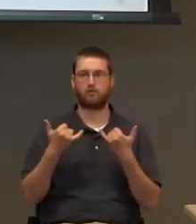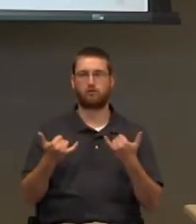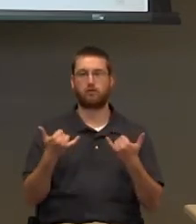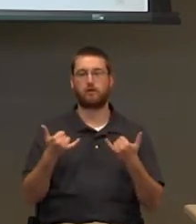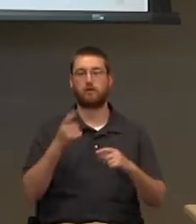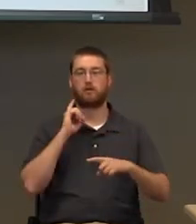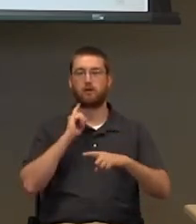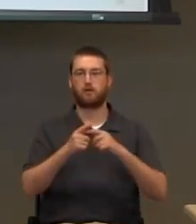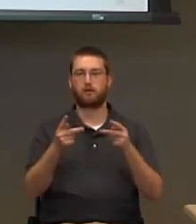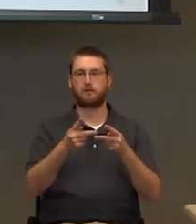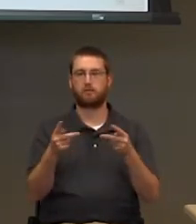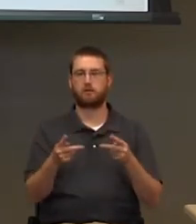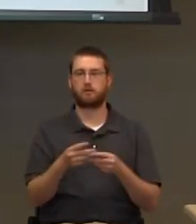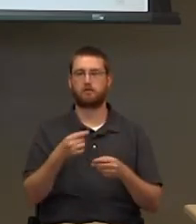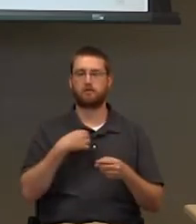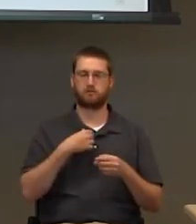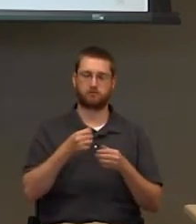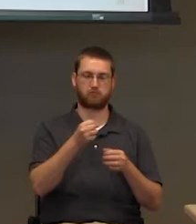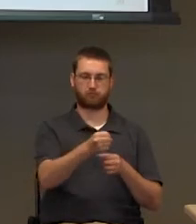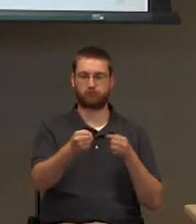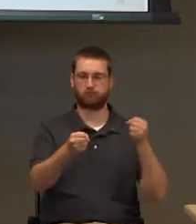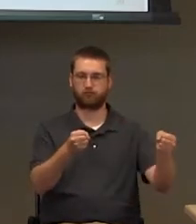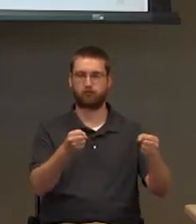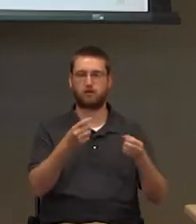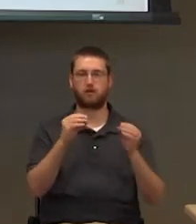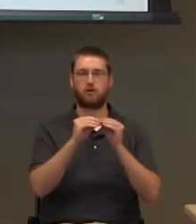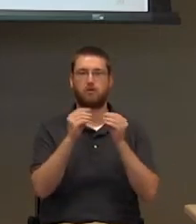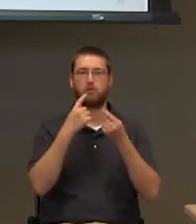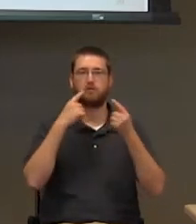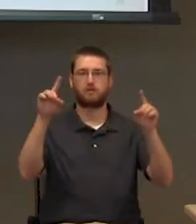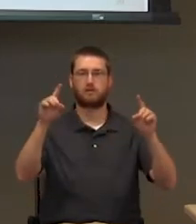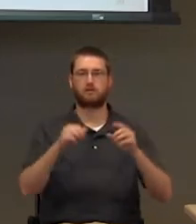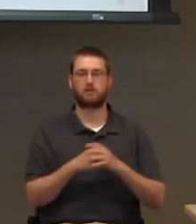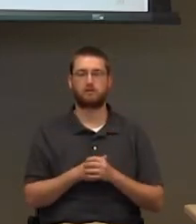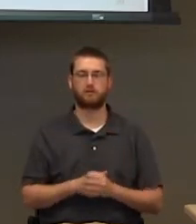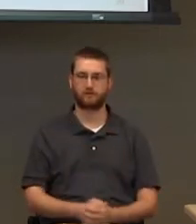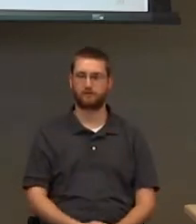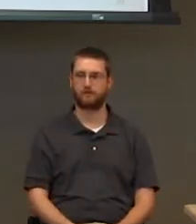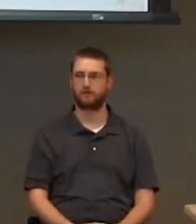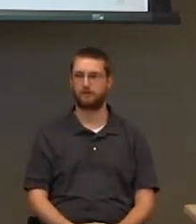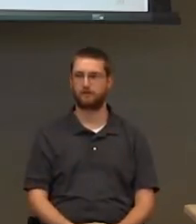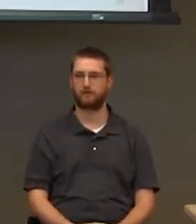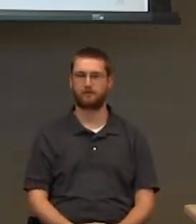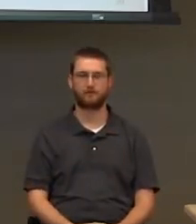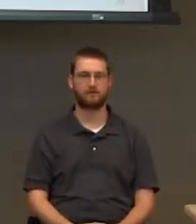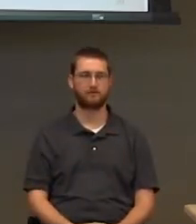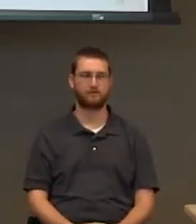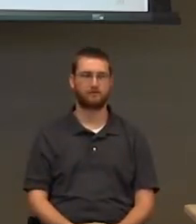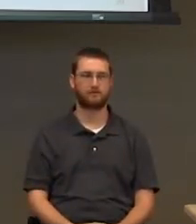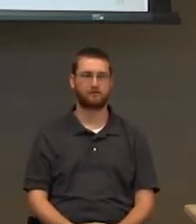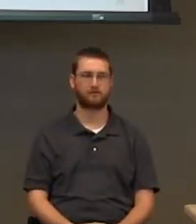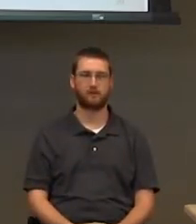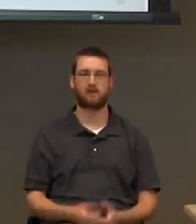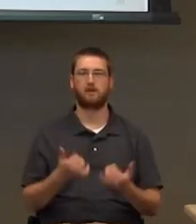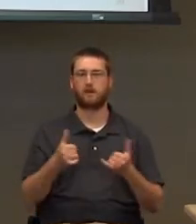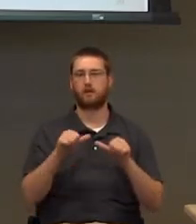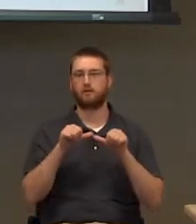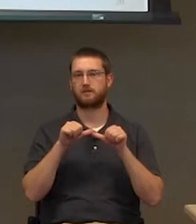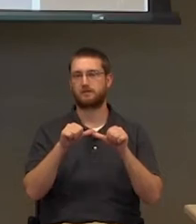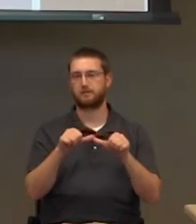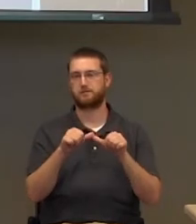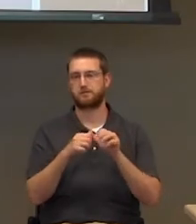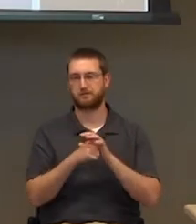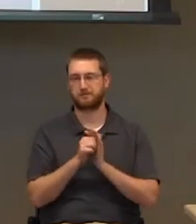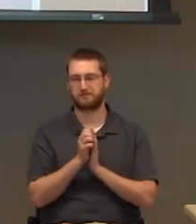and position them to be as successful as they can be. I'm now going to crawl back into my hole here and continue on